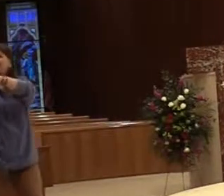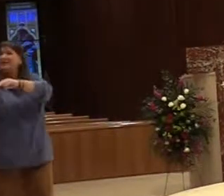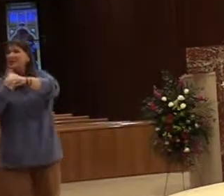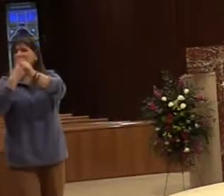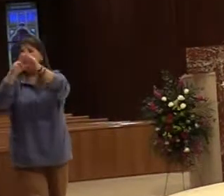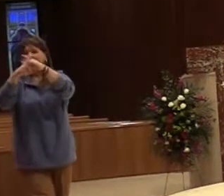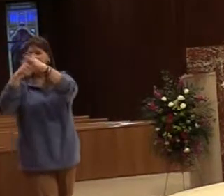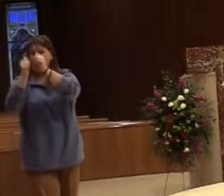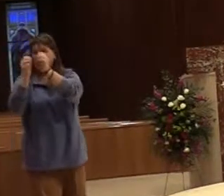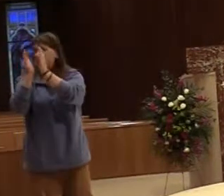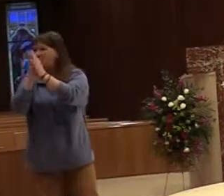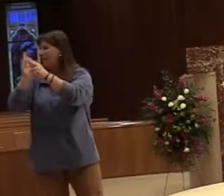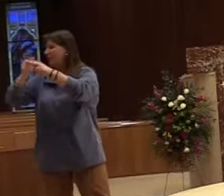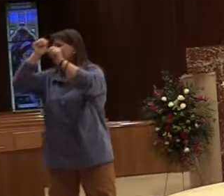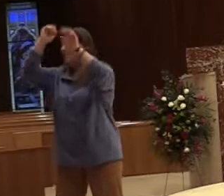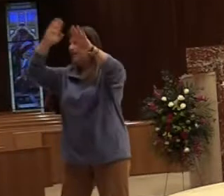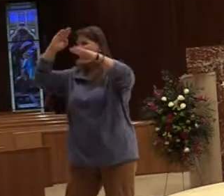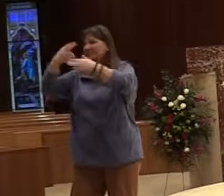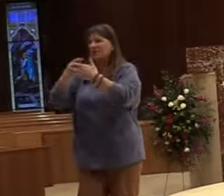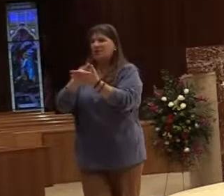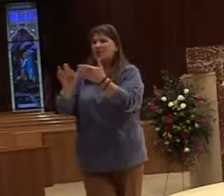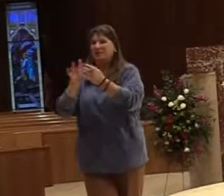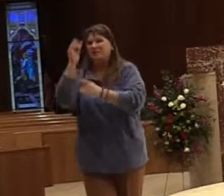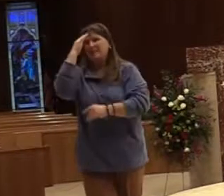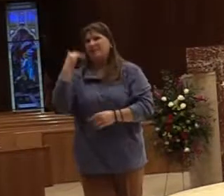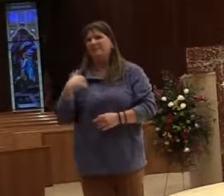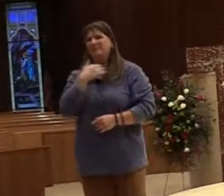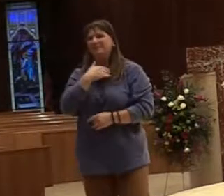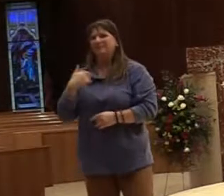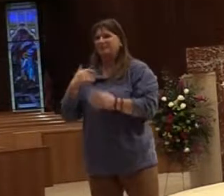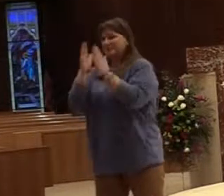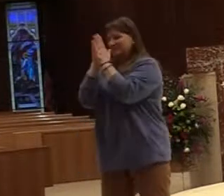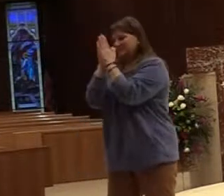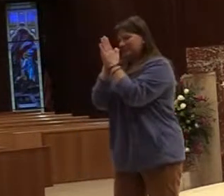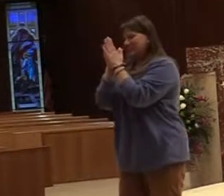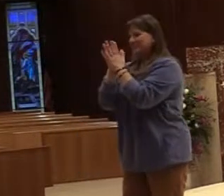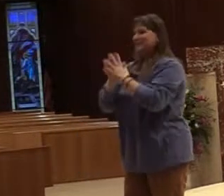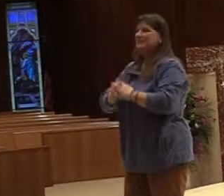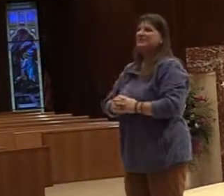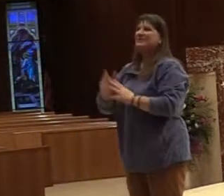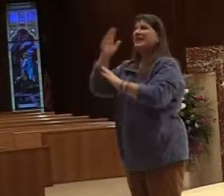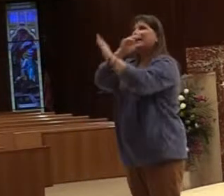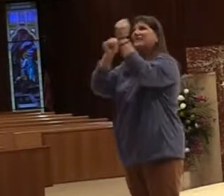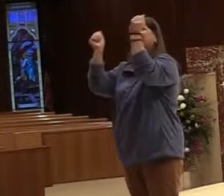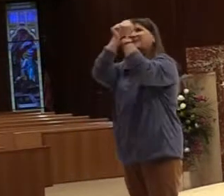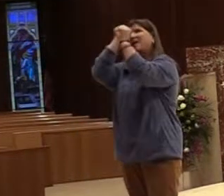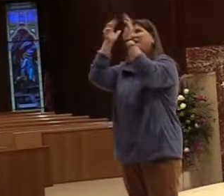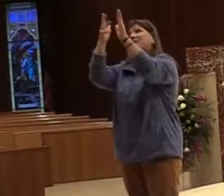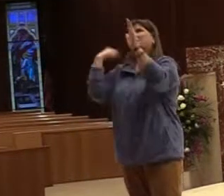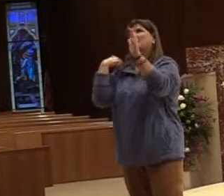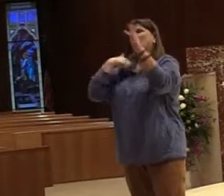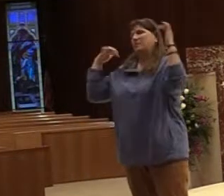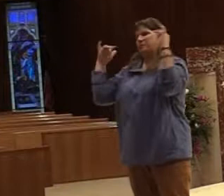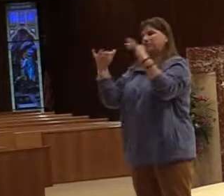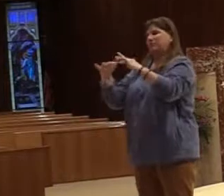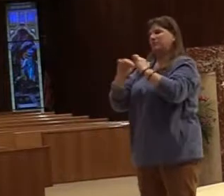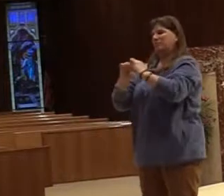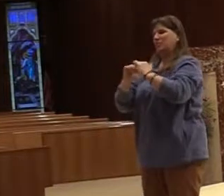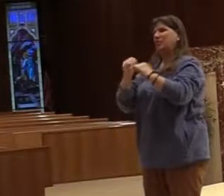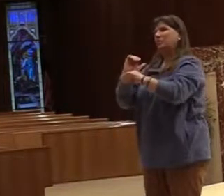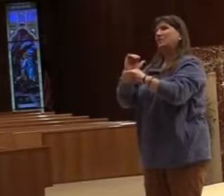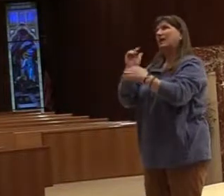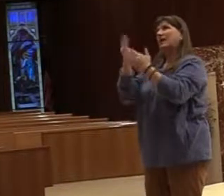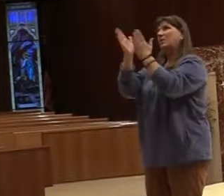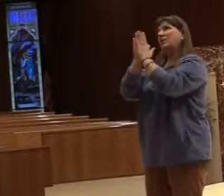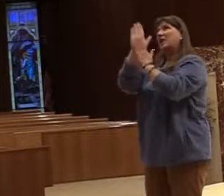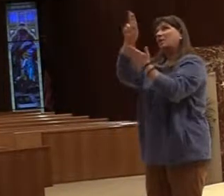faith and prayer. So in the name of the Father, and the Son, and the Holy Spirit. Amen. Amen. Heavenly Father, we gather here tonight. We ask that you send